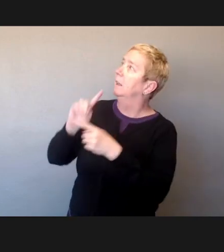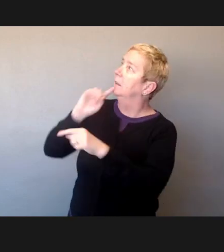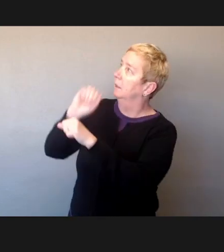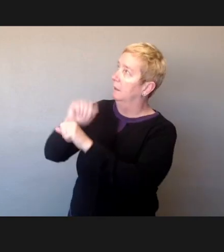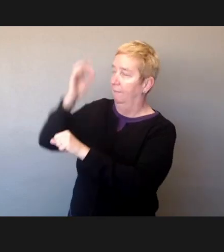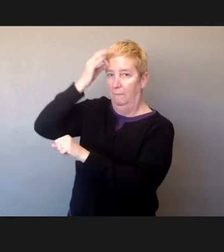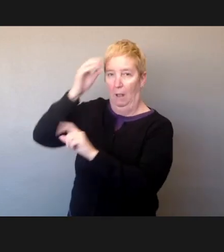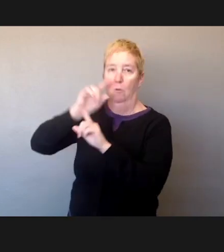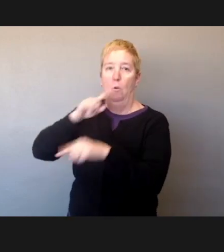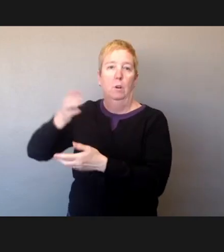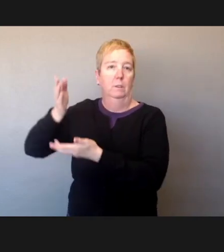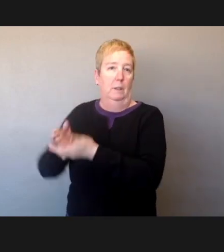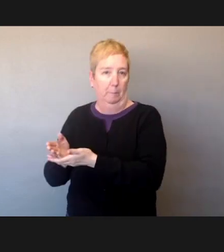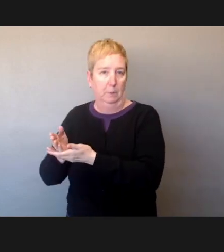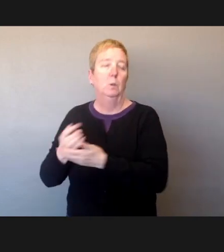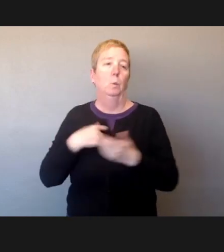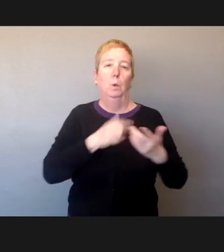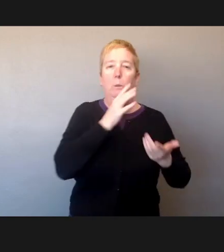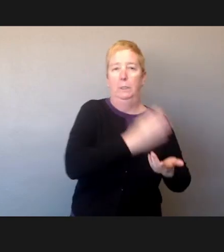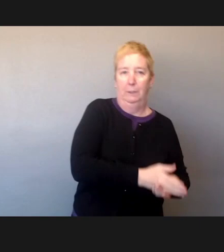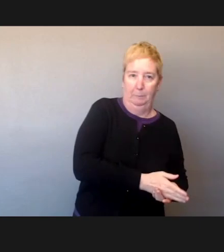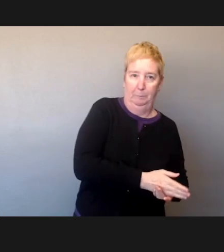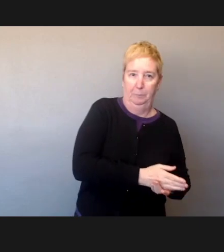ended to